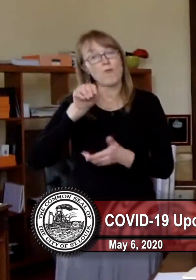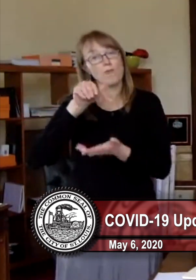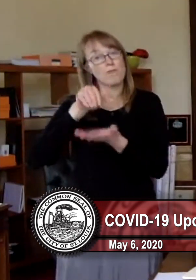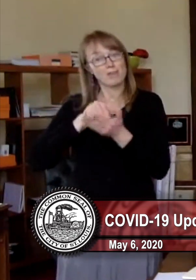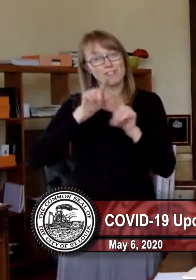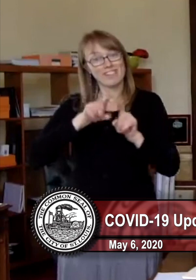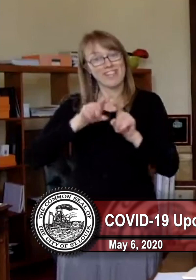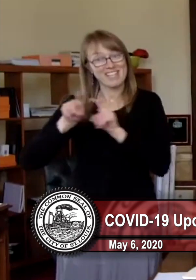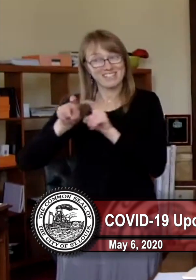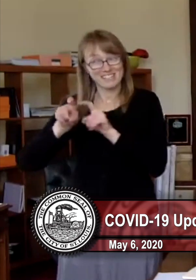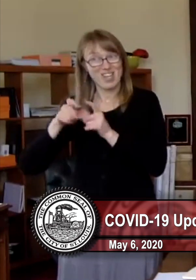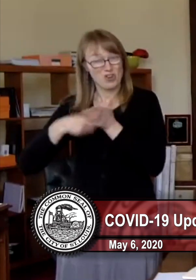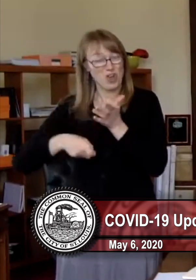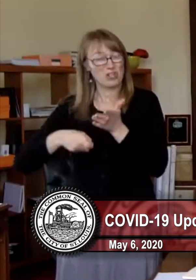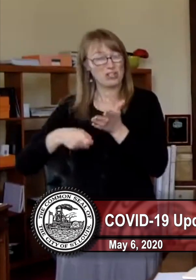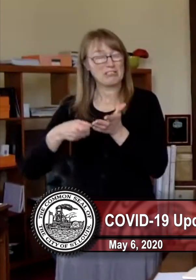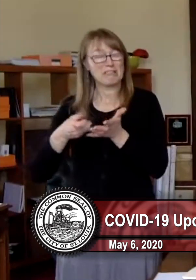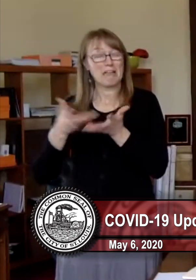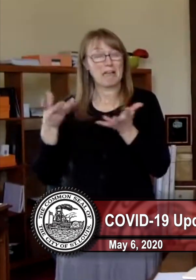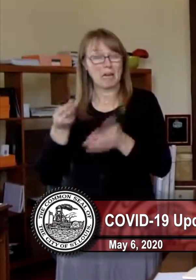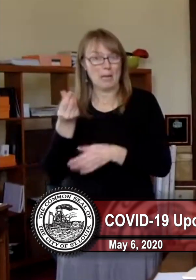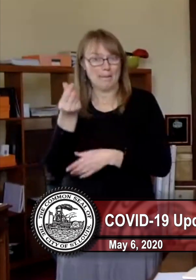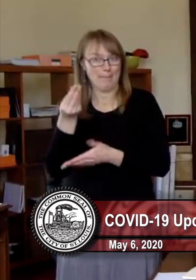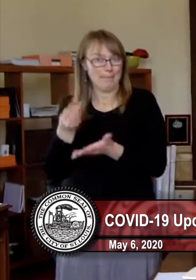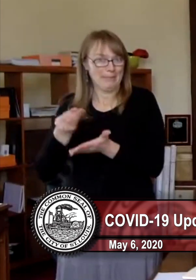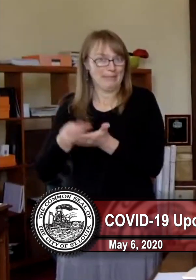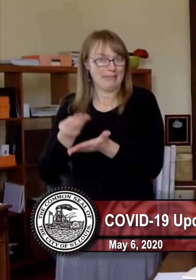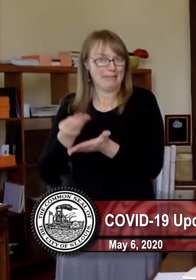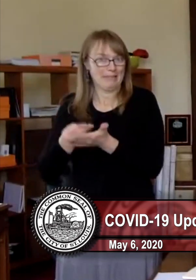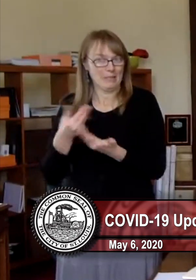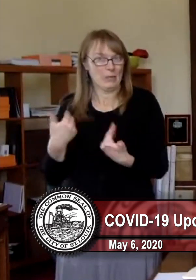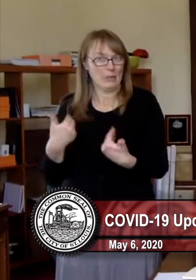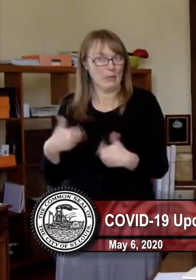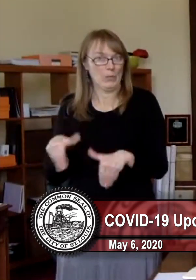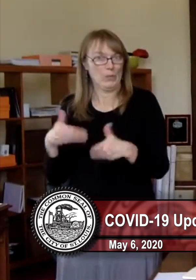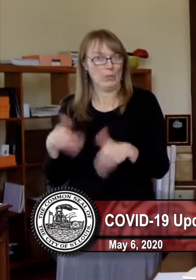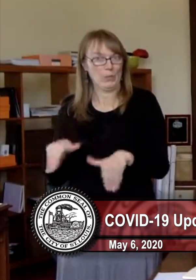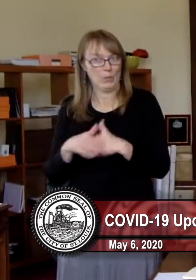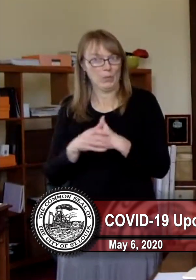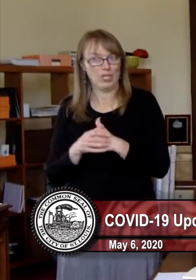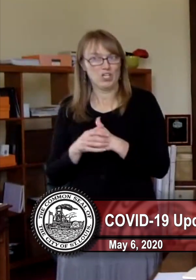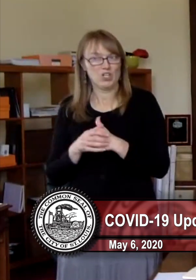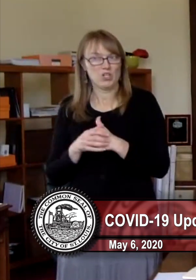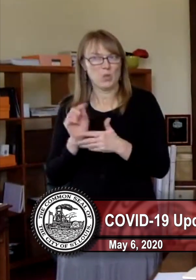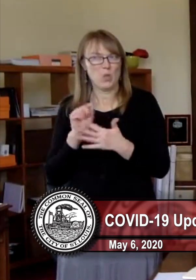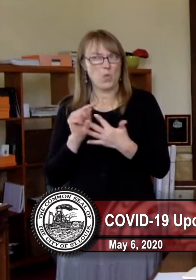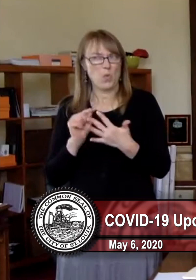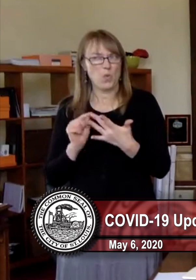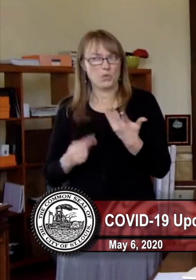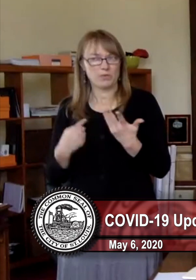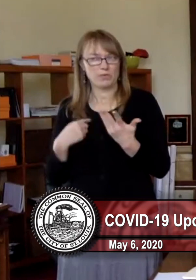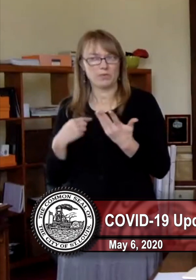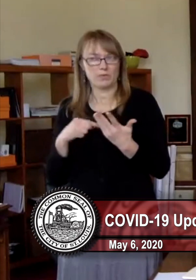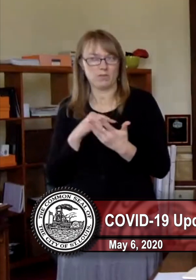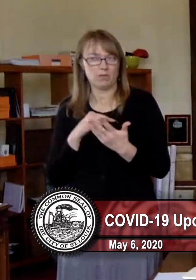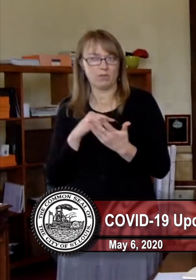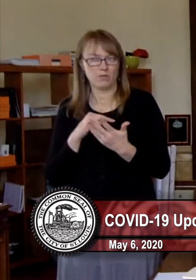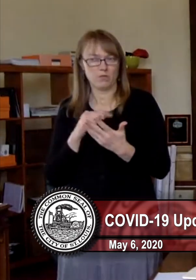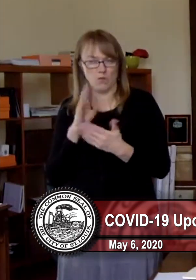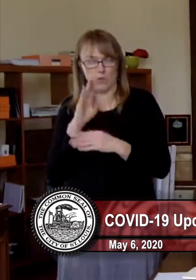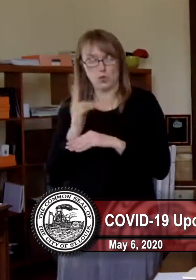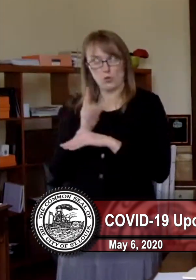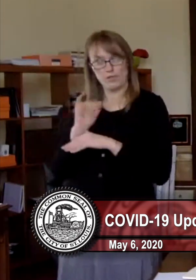That's a whole lot of money. We have so those are our priorities for the CARES Act money.